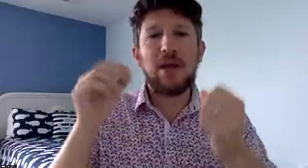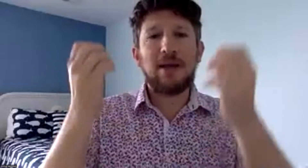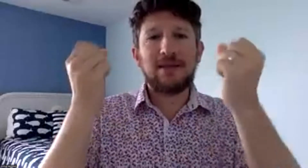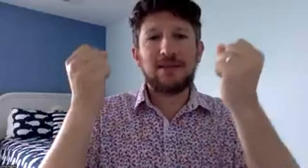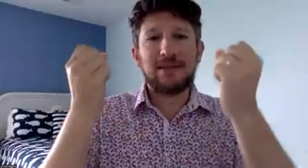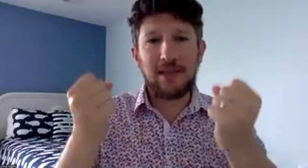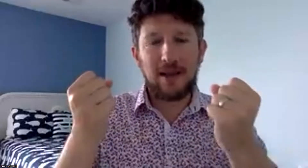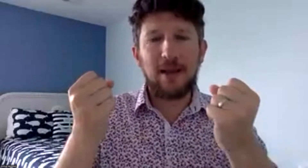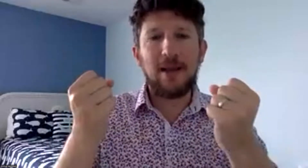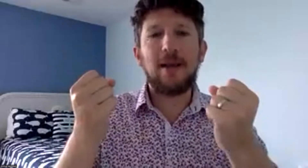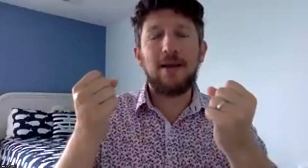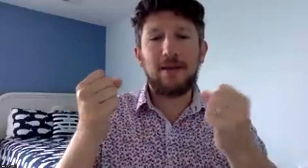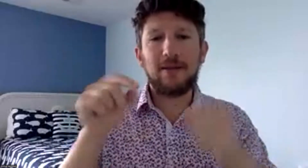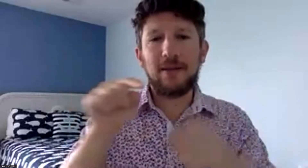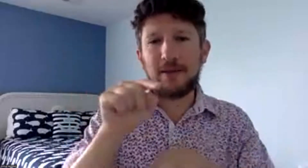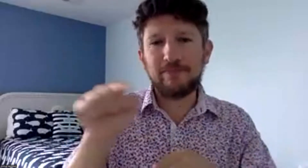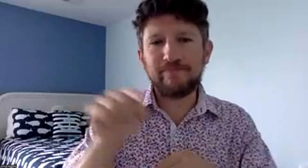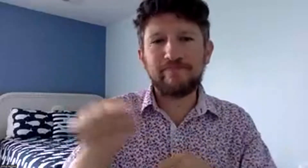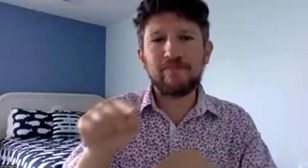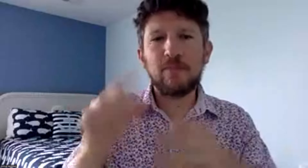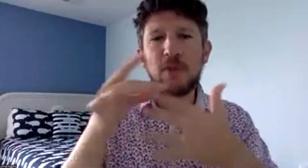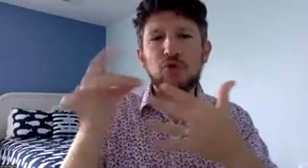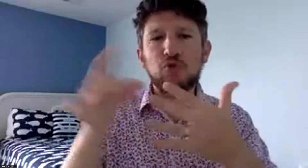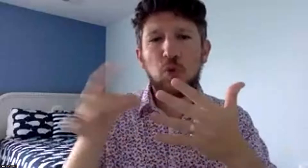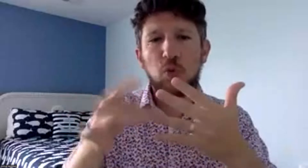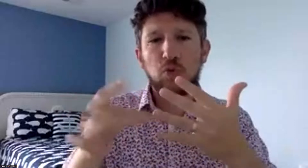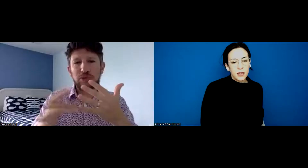be signed questions